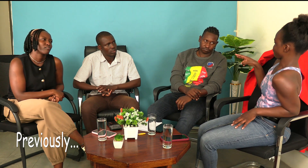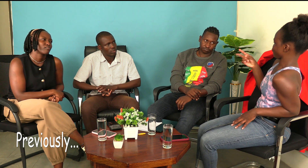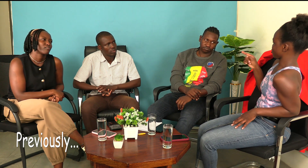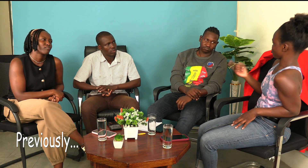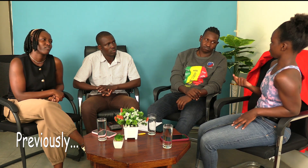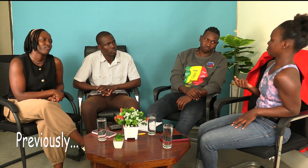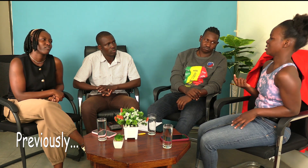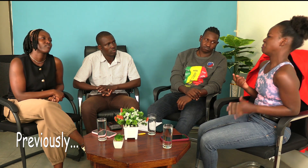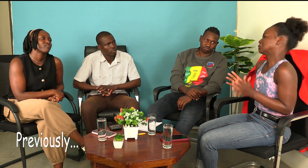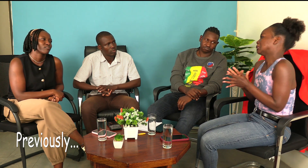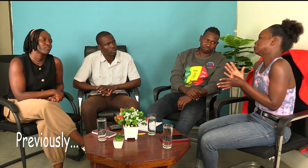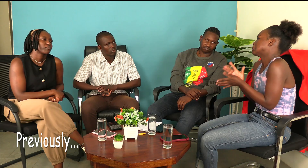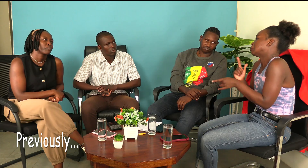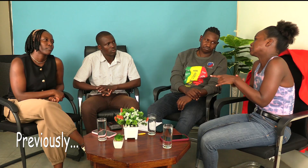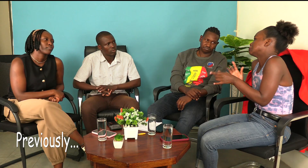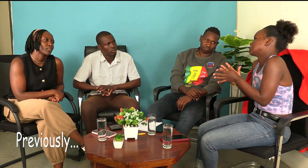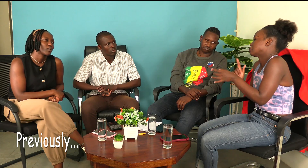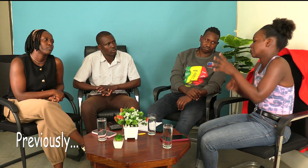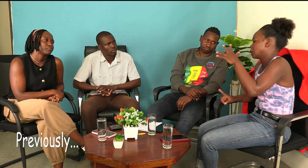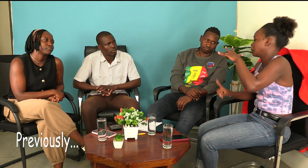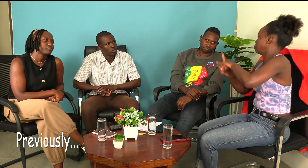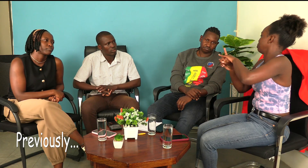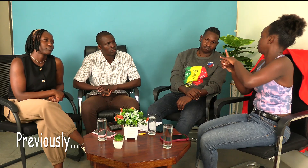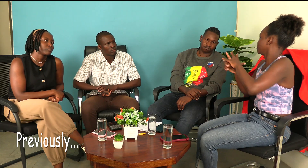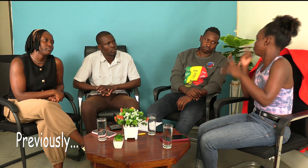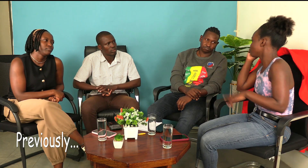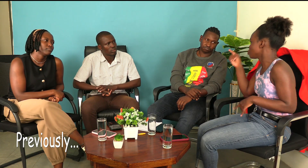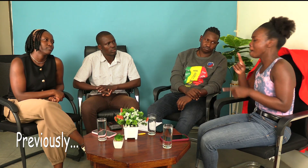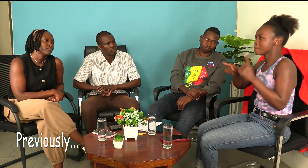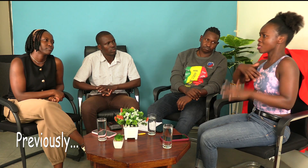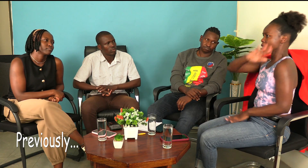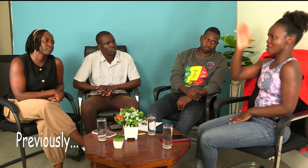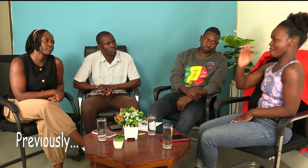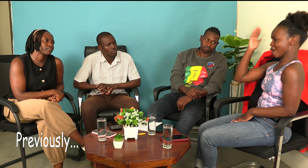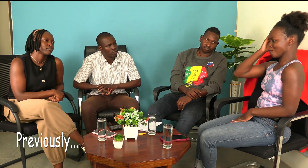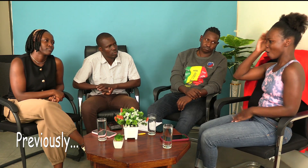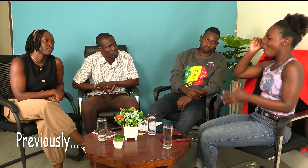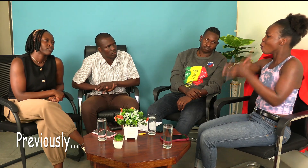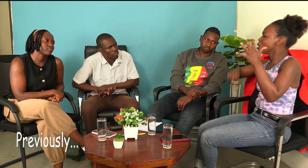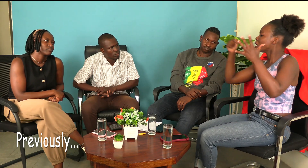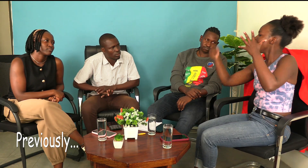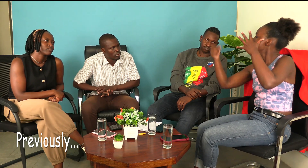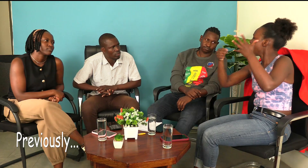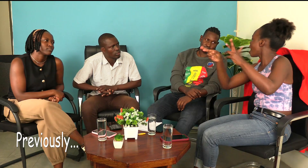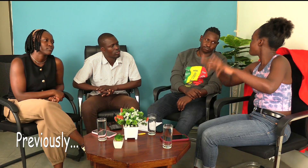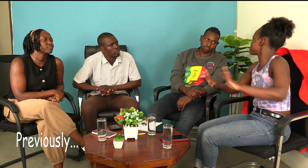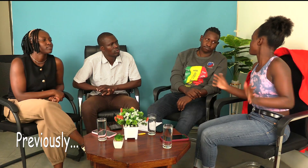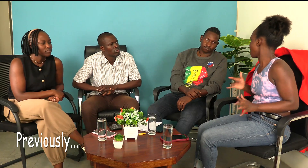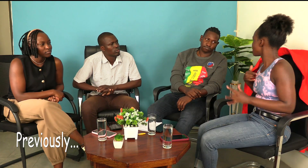We have different attitudes. Sometimes you like someone, you feel that they're different. an issue might erupt and you're